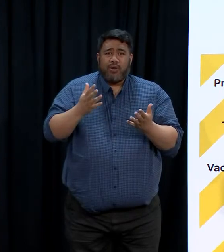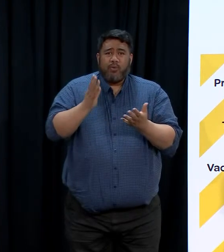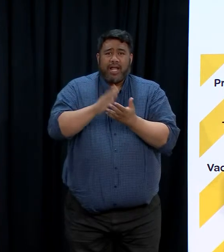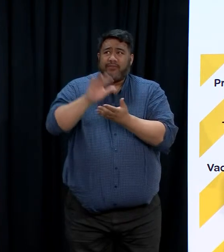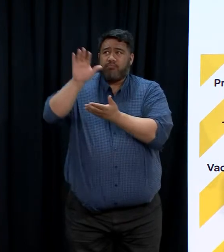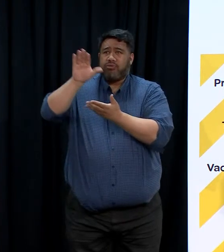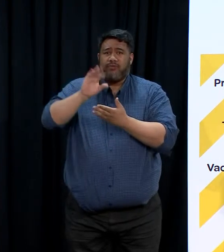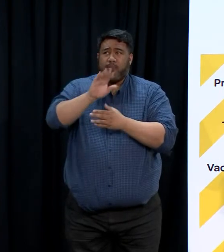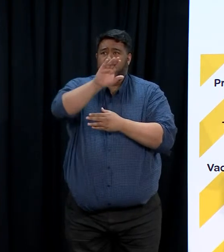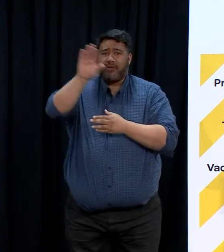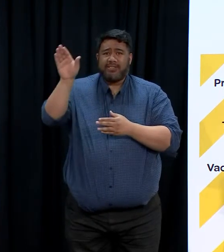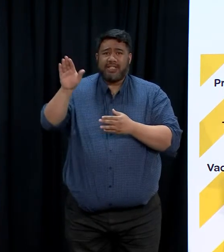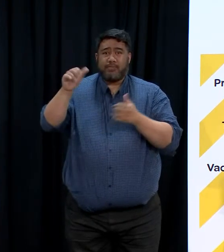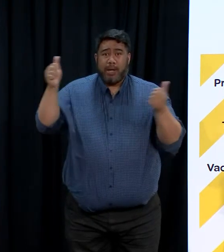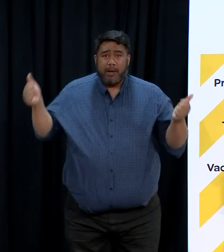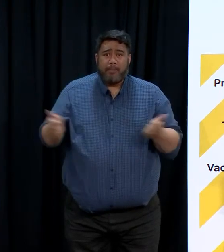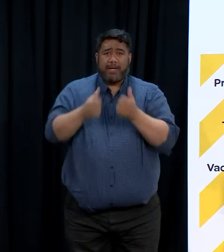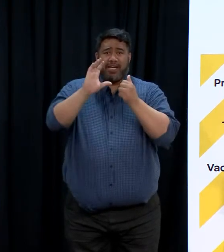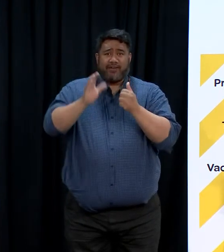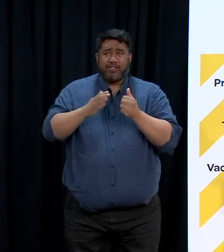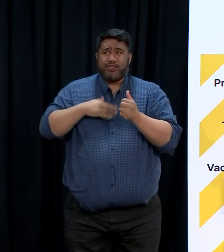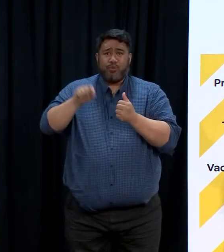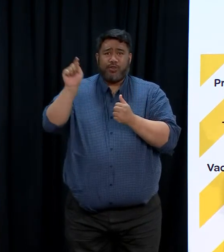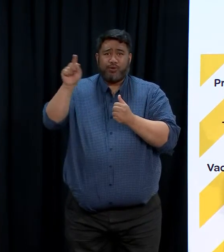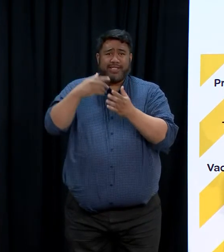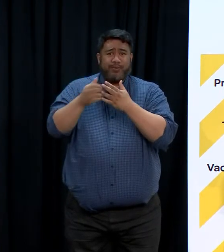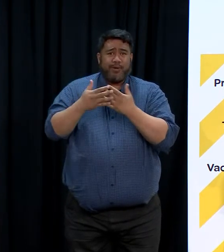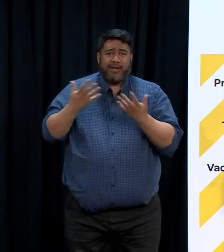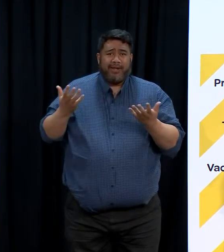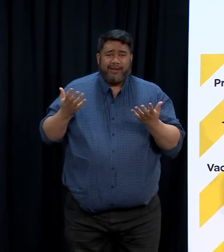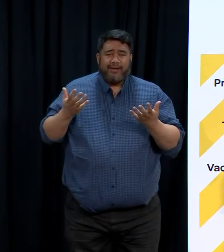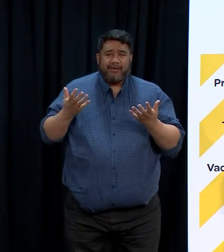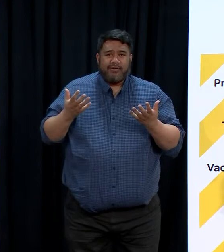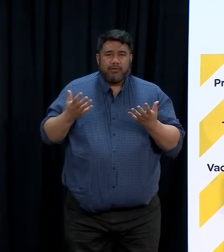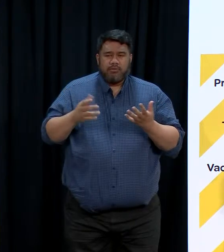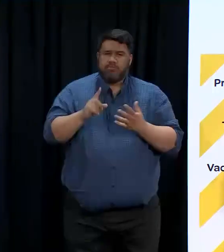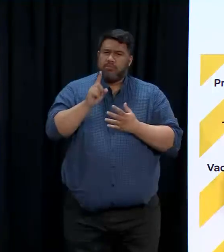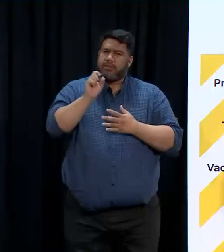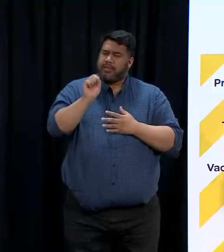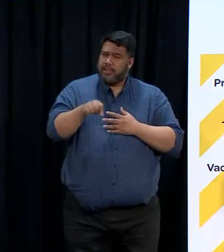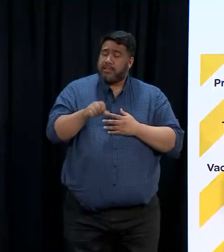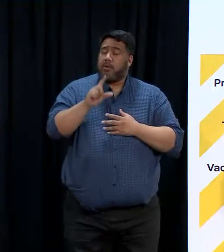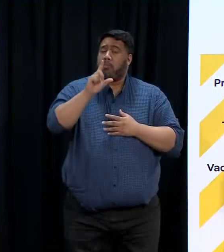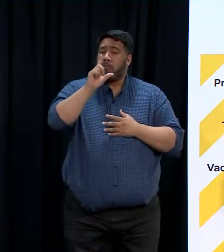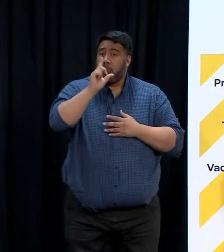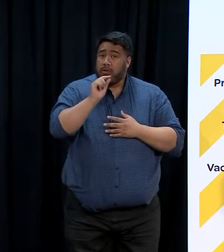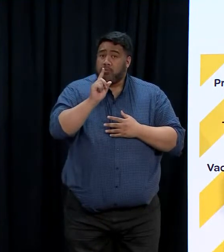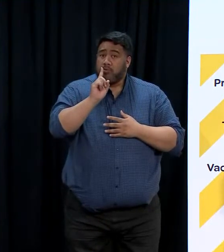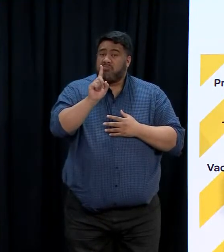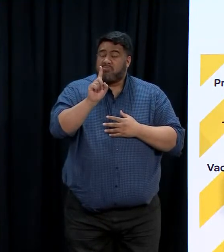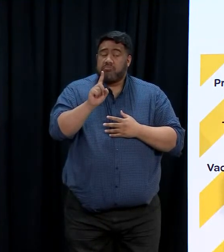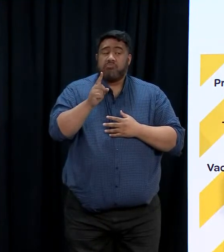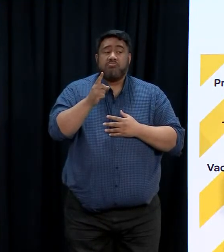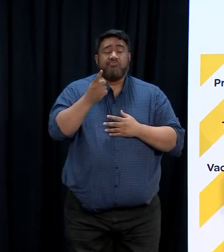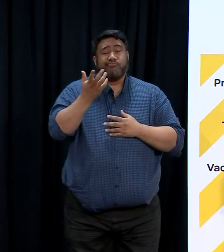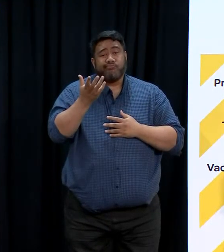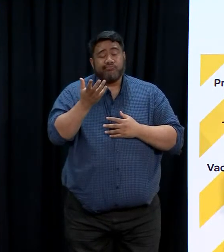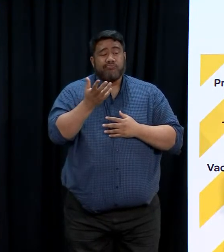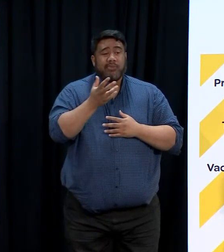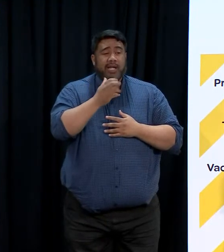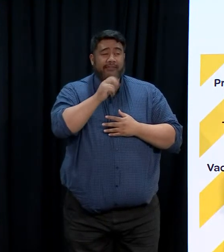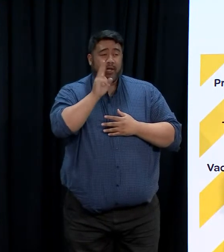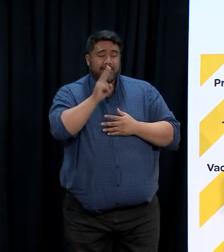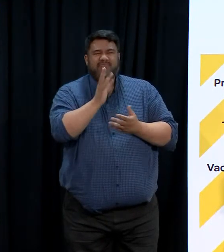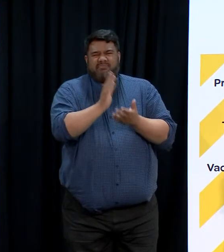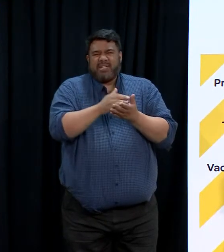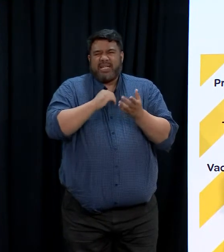demand around these kind of units. But I certainly am saying it's possible where there's a justified need for it.